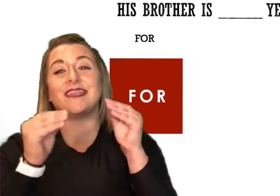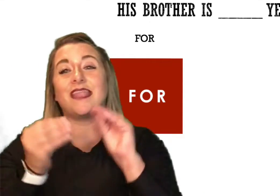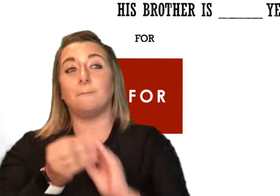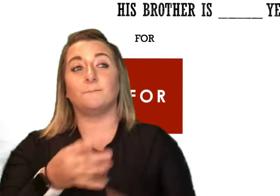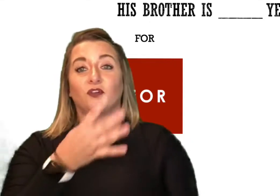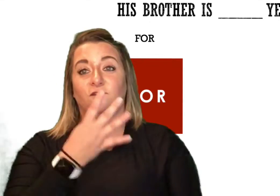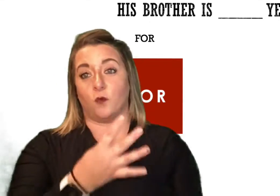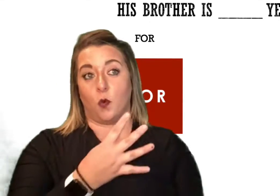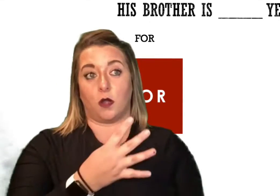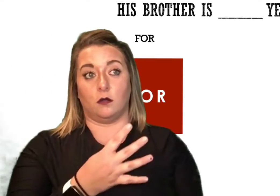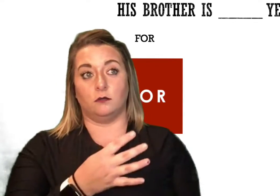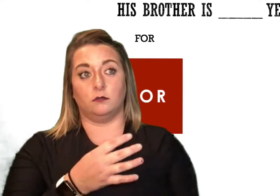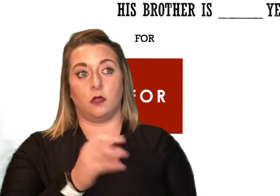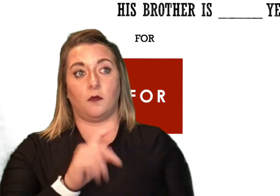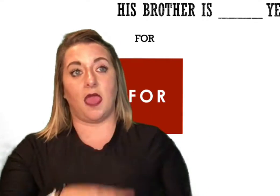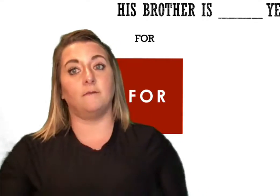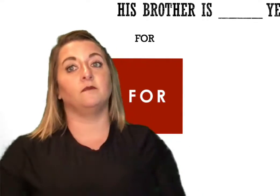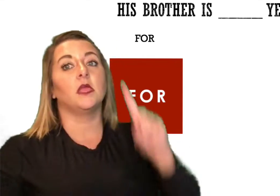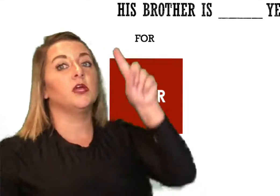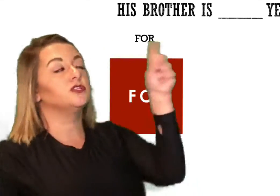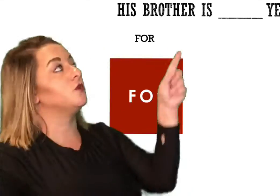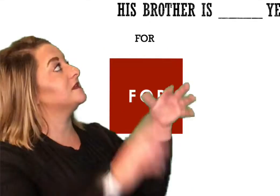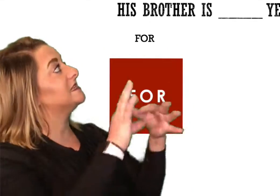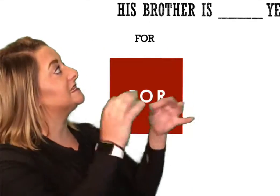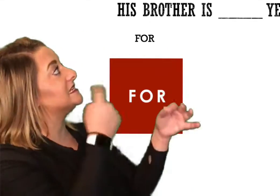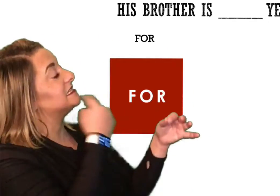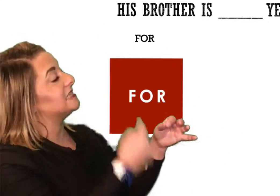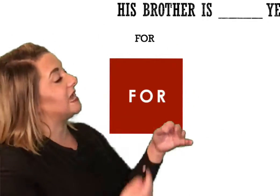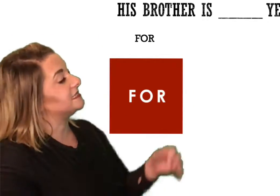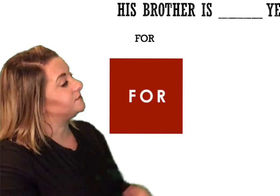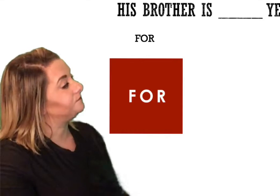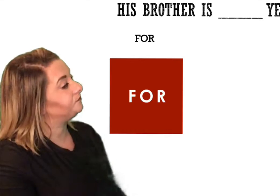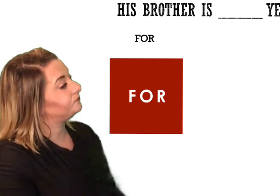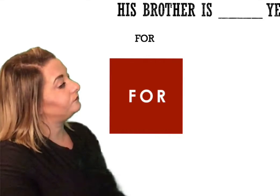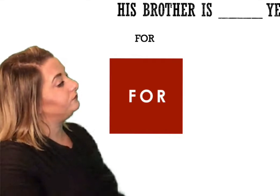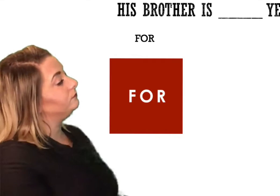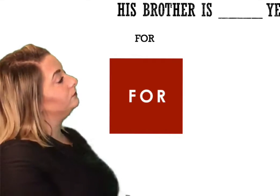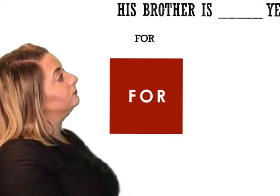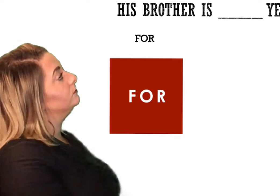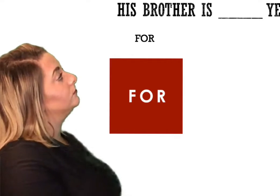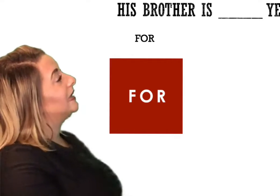Or the number 4. Okay? So the sentence says,